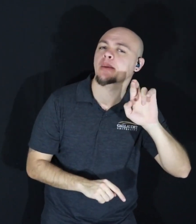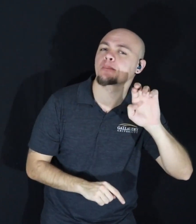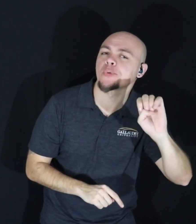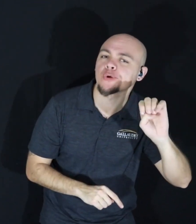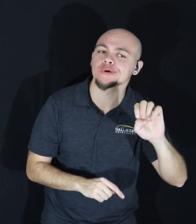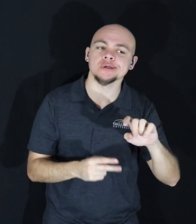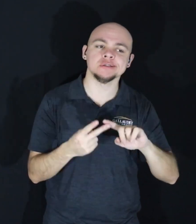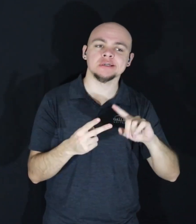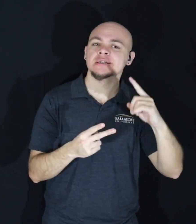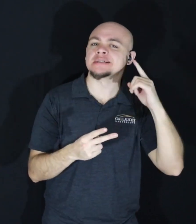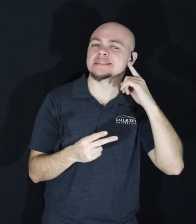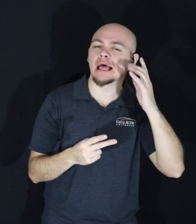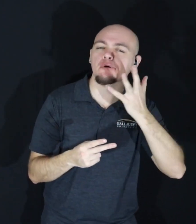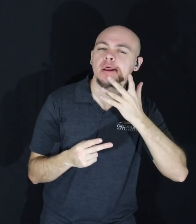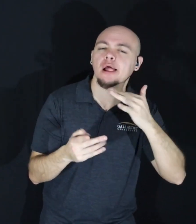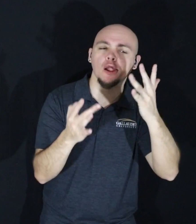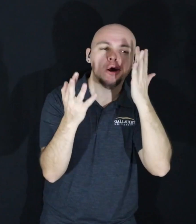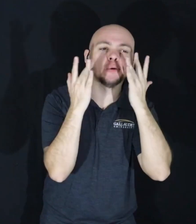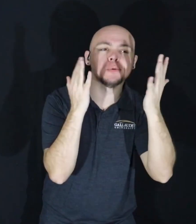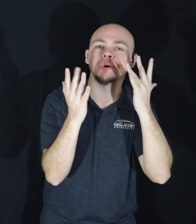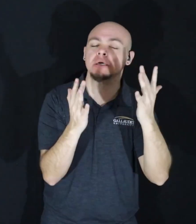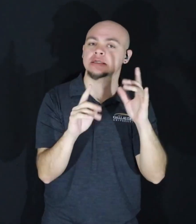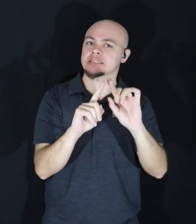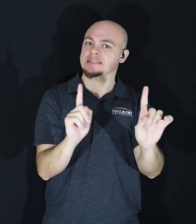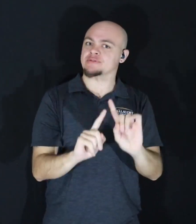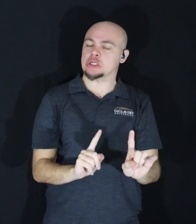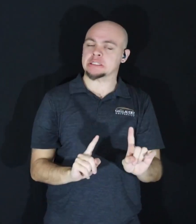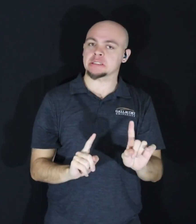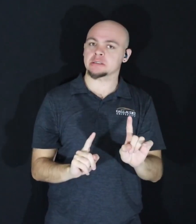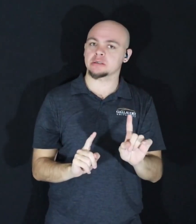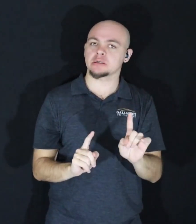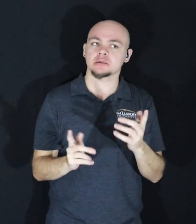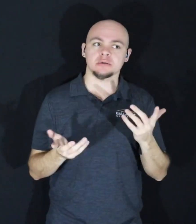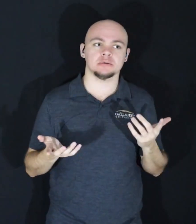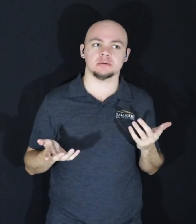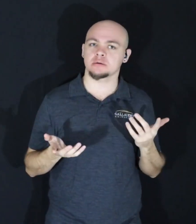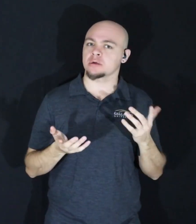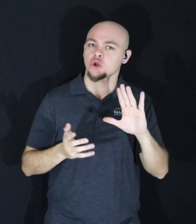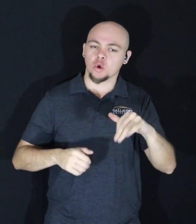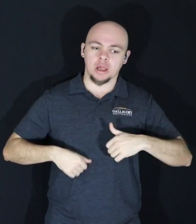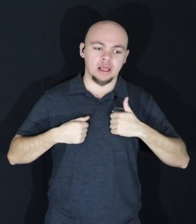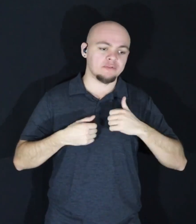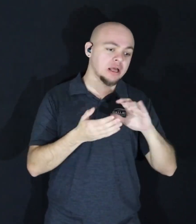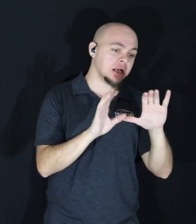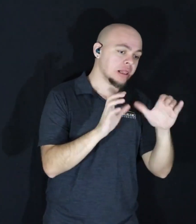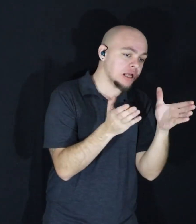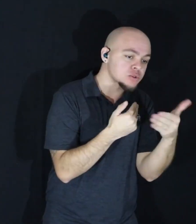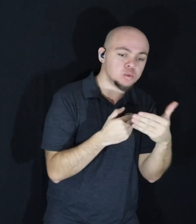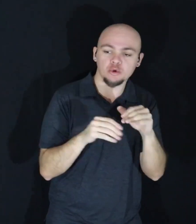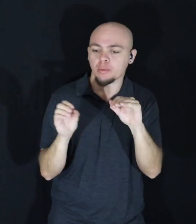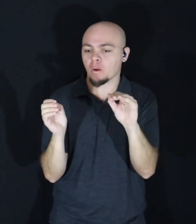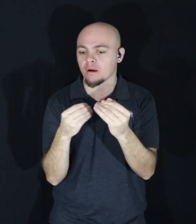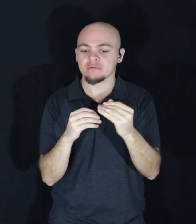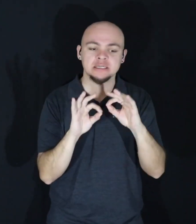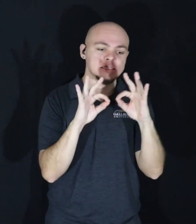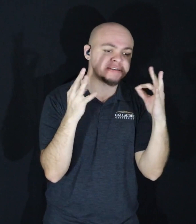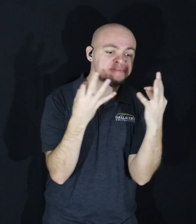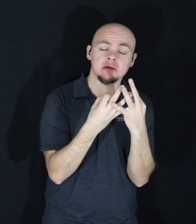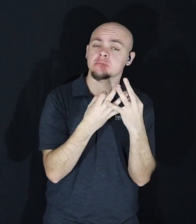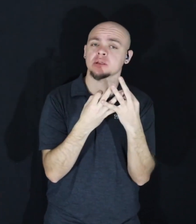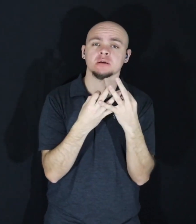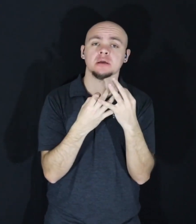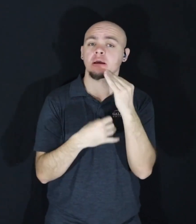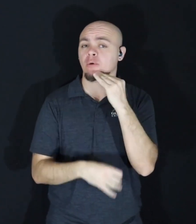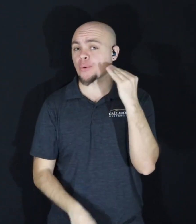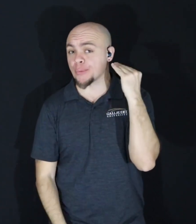sound colors. So as you go through life, whether it's a classroom or an office, your family, at